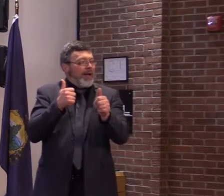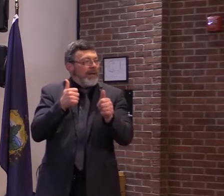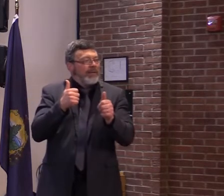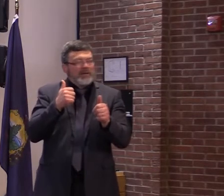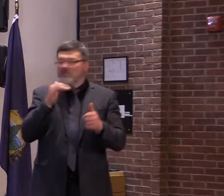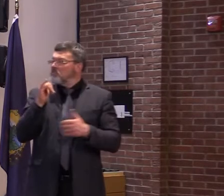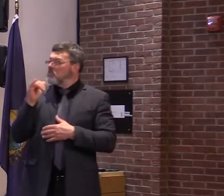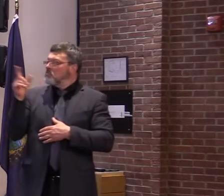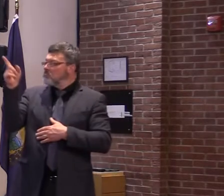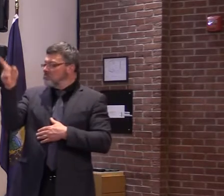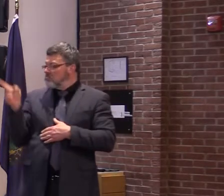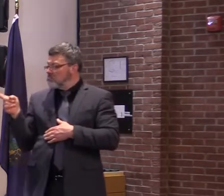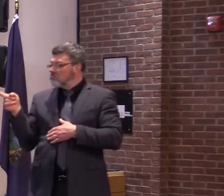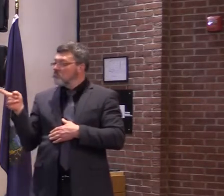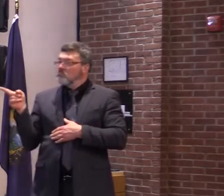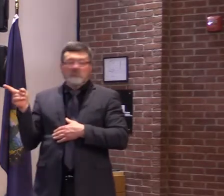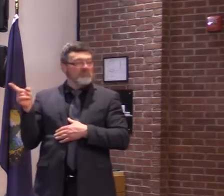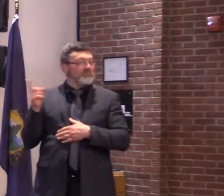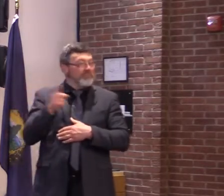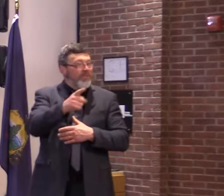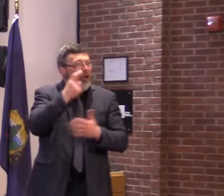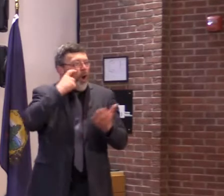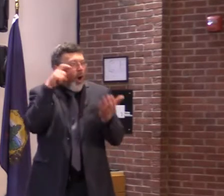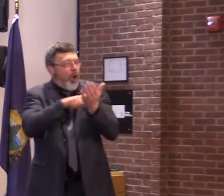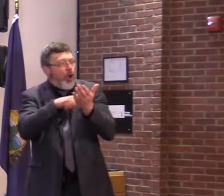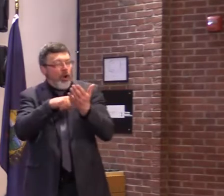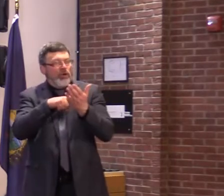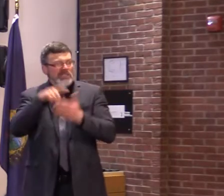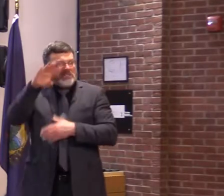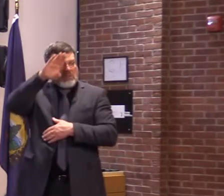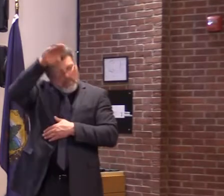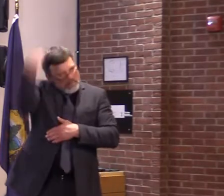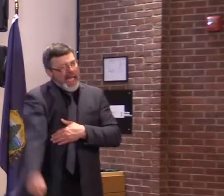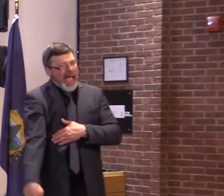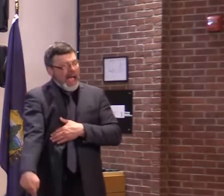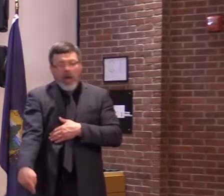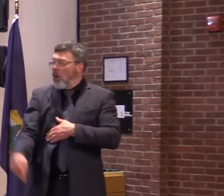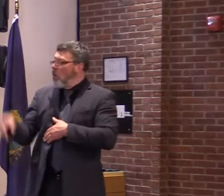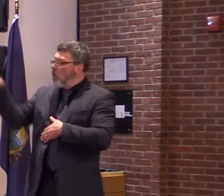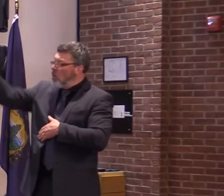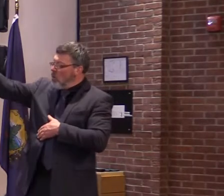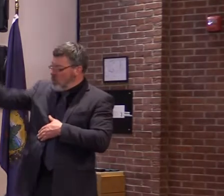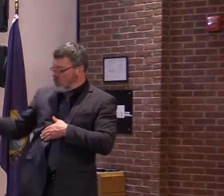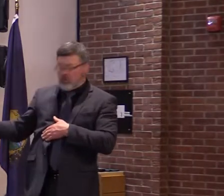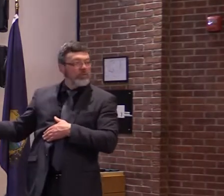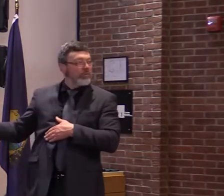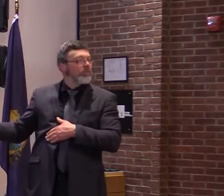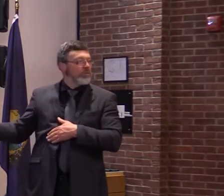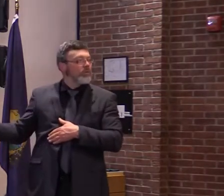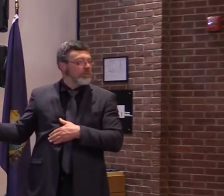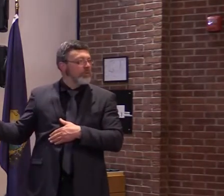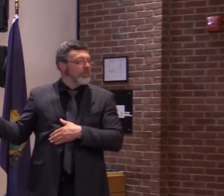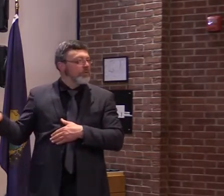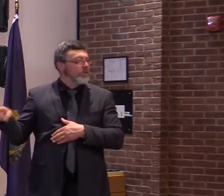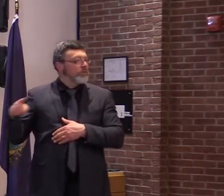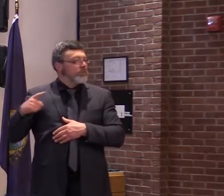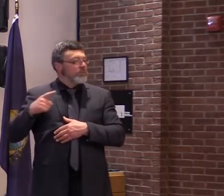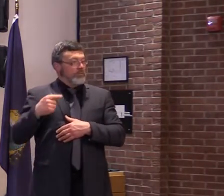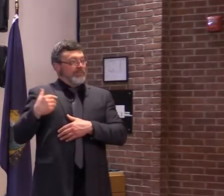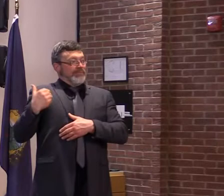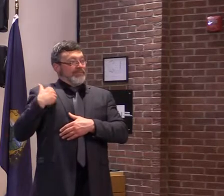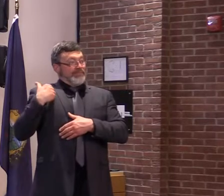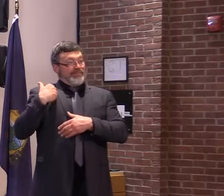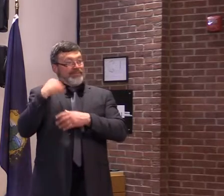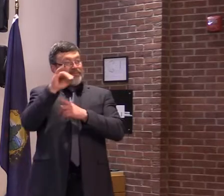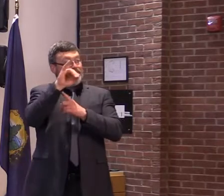I can show you the dramatic drop-off in the month of March compared to the preceding 3 months. And now we